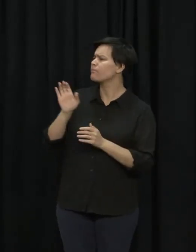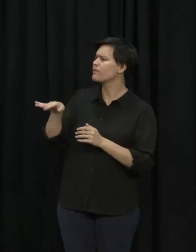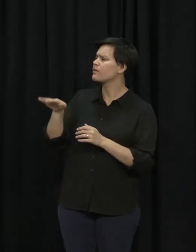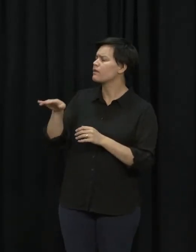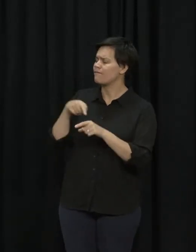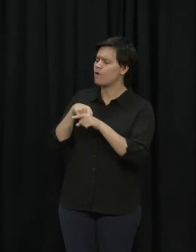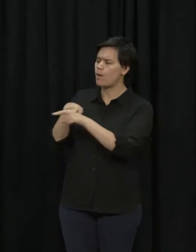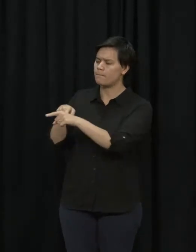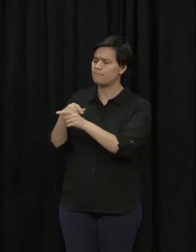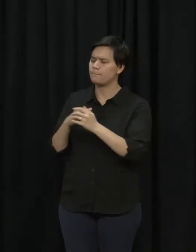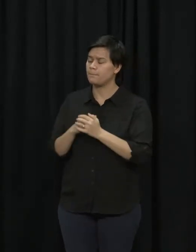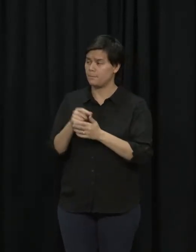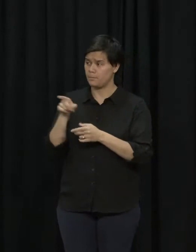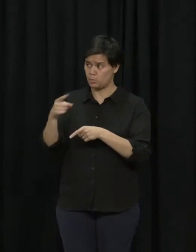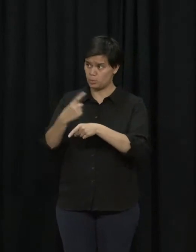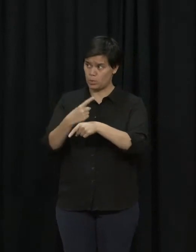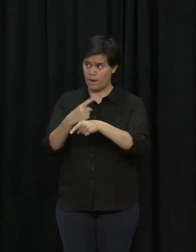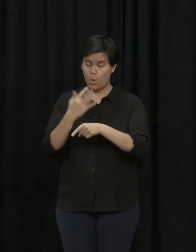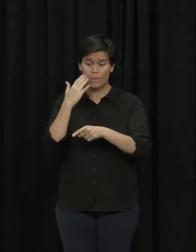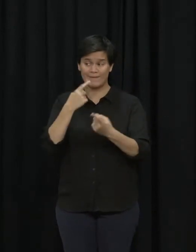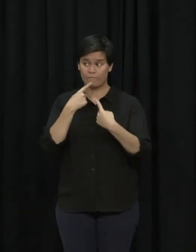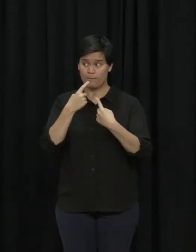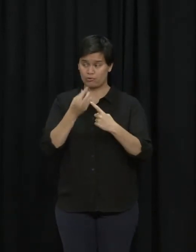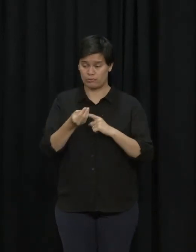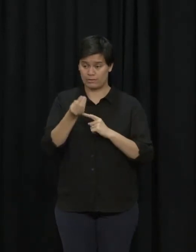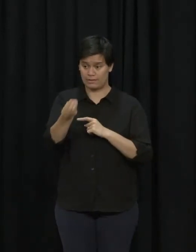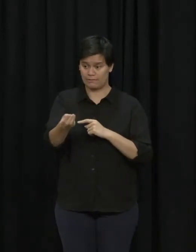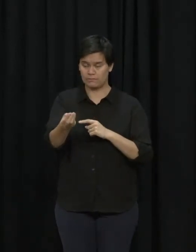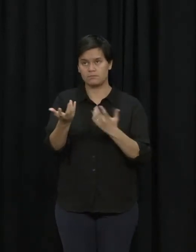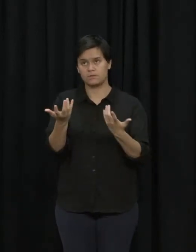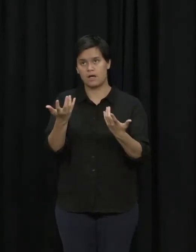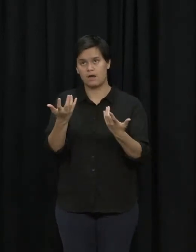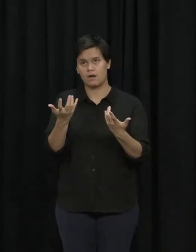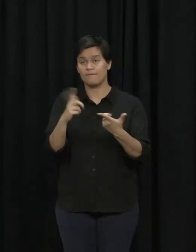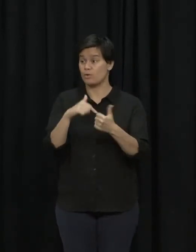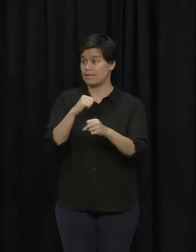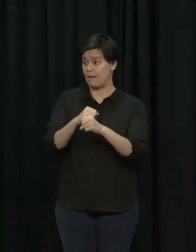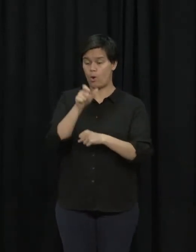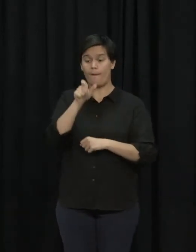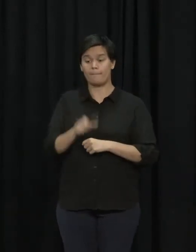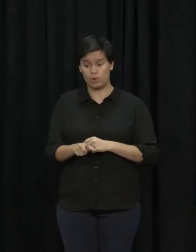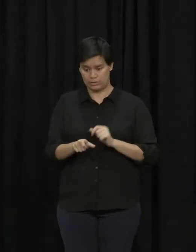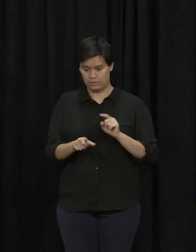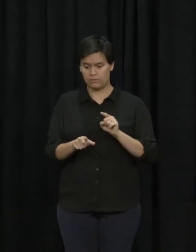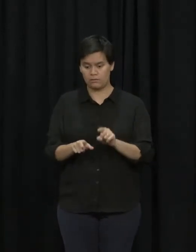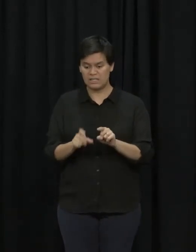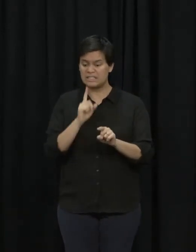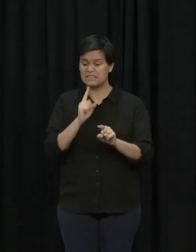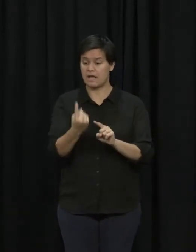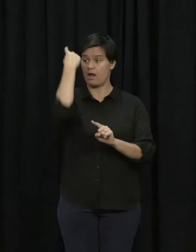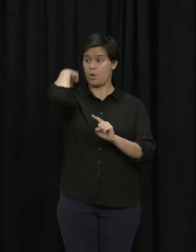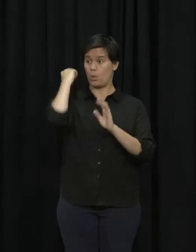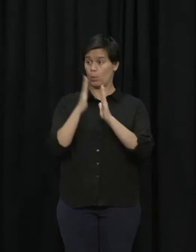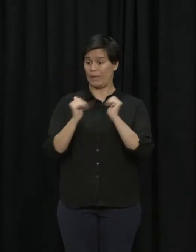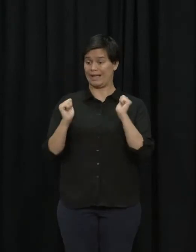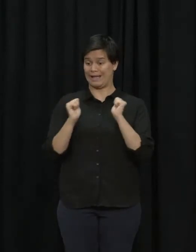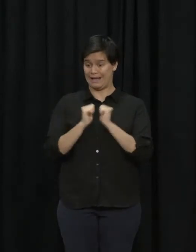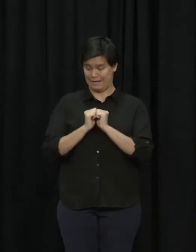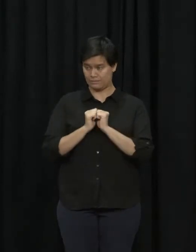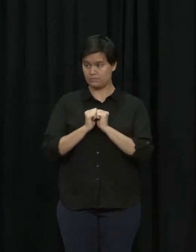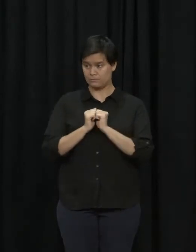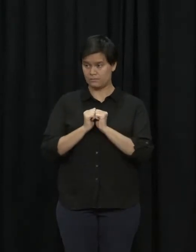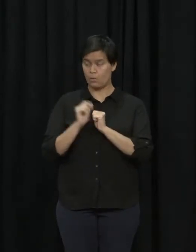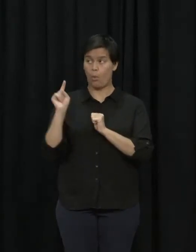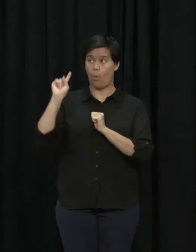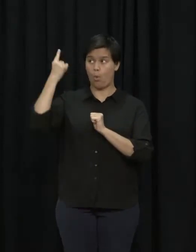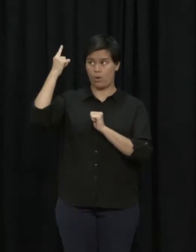when you talk about that advice, what you're saying is that if someone, say, who lives in Wellington, who was in Auckland over the weekend and has come back to Wellington,